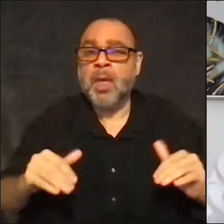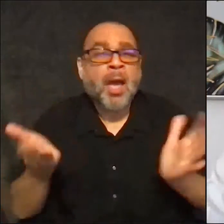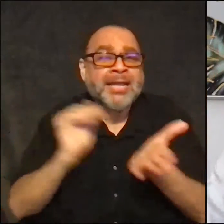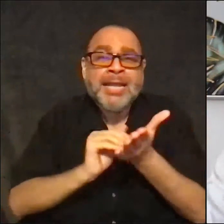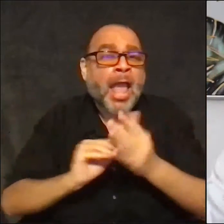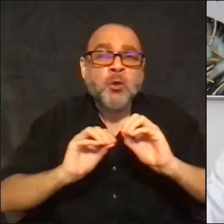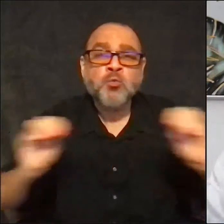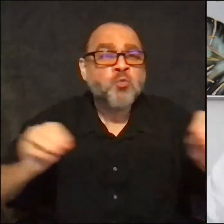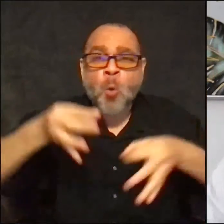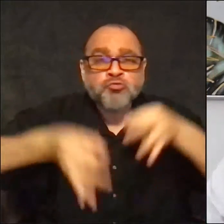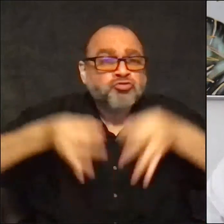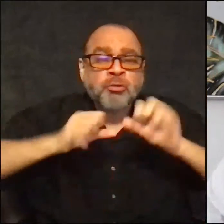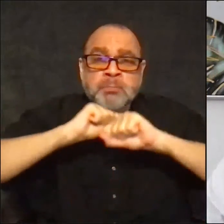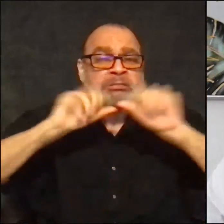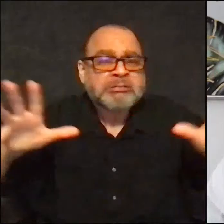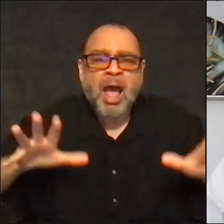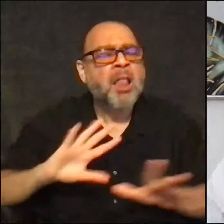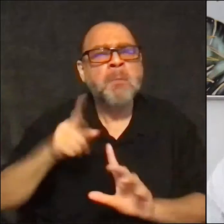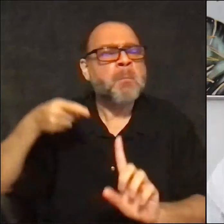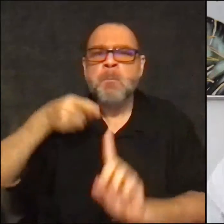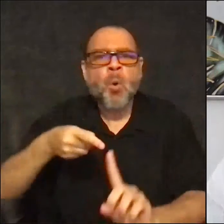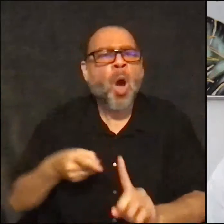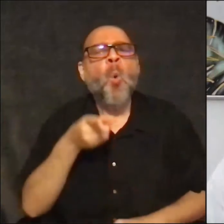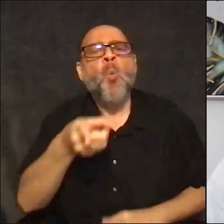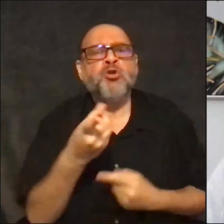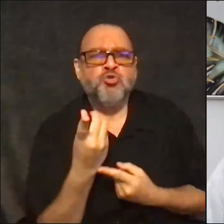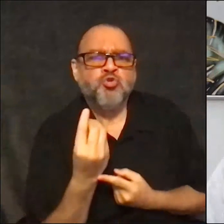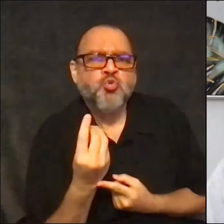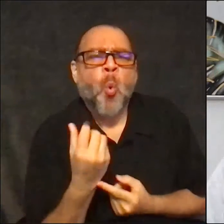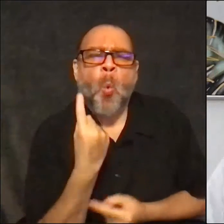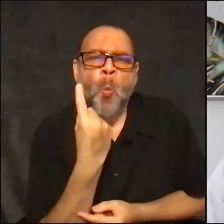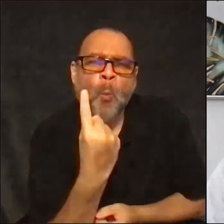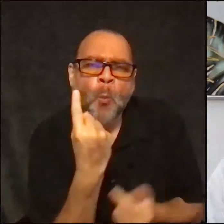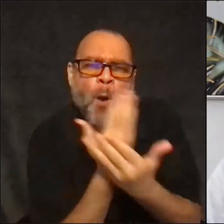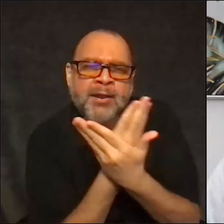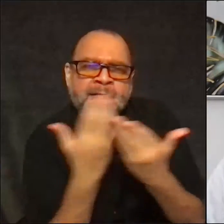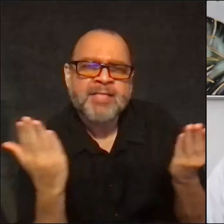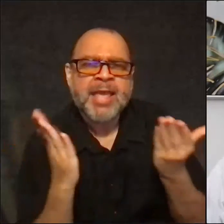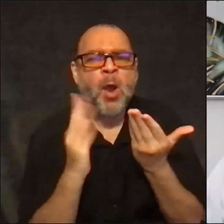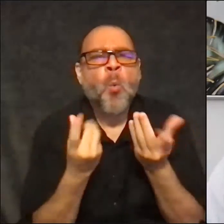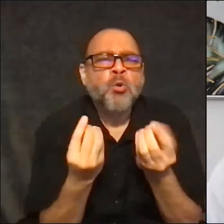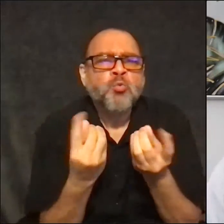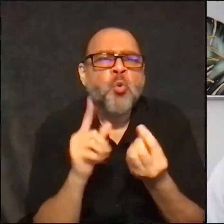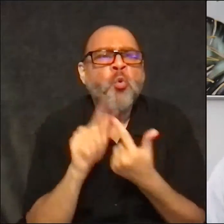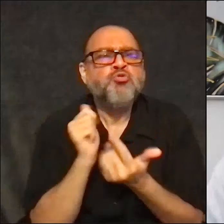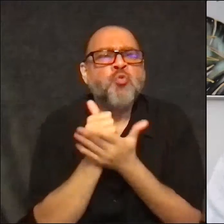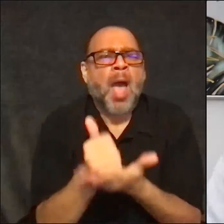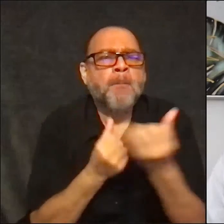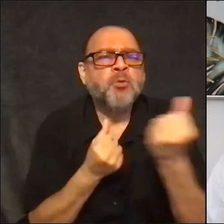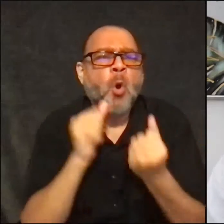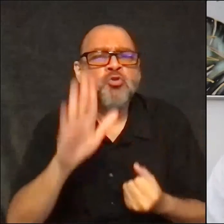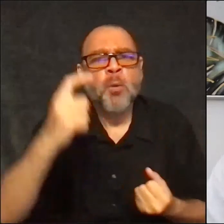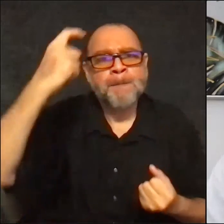It's whatever you want to do to take your life to the next level related to your mental and emotional health. And we're going to close with that, folks.